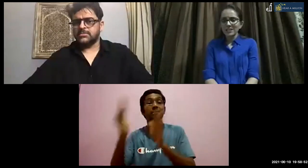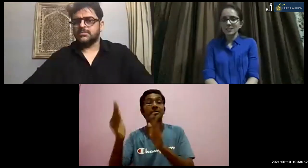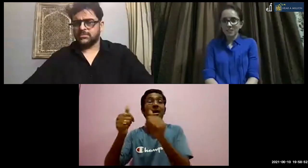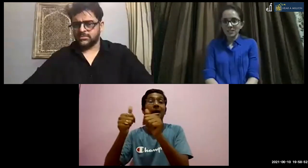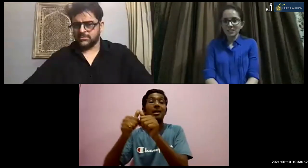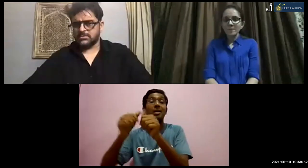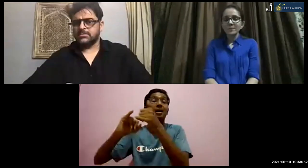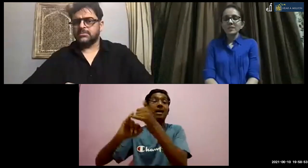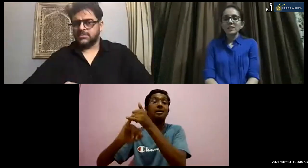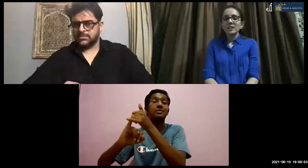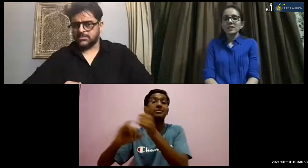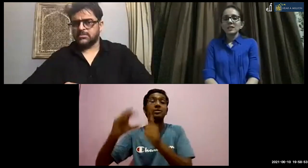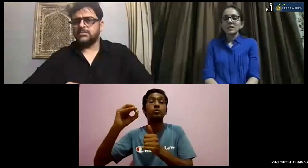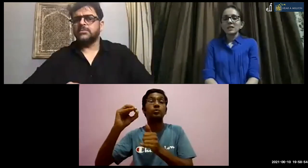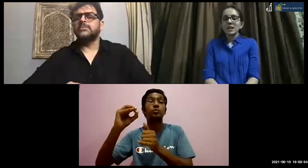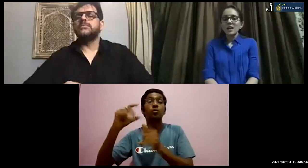CITIZEN, Citizen,